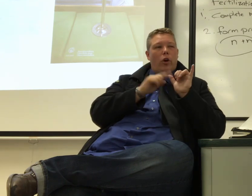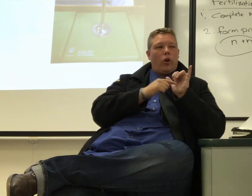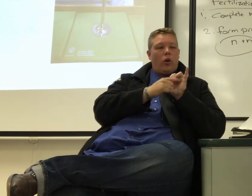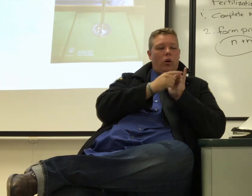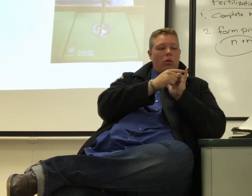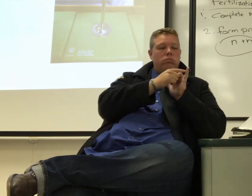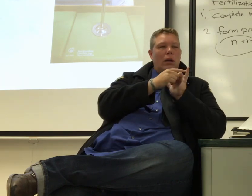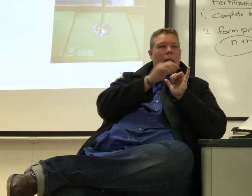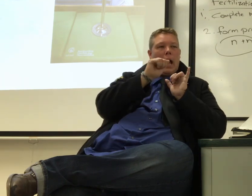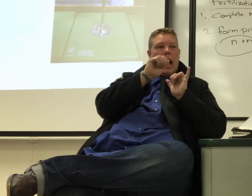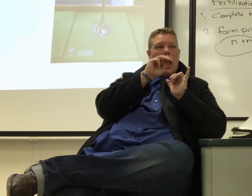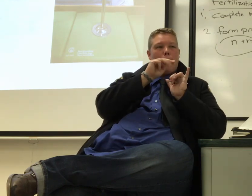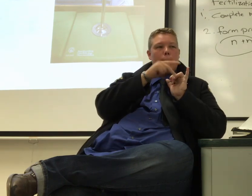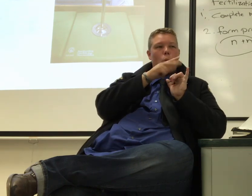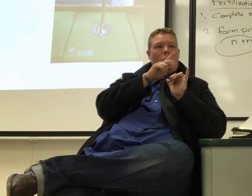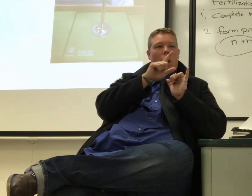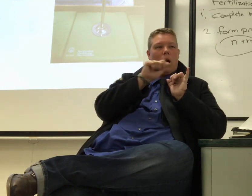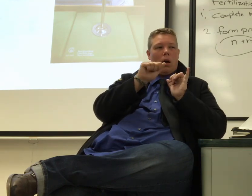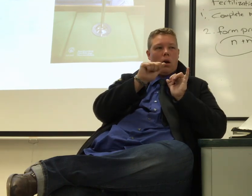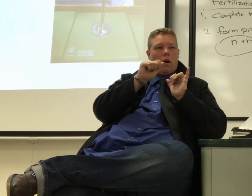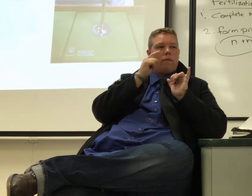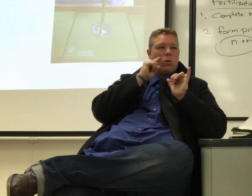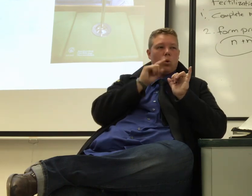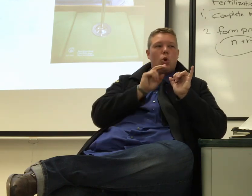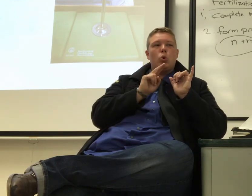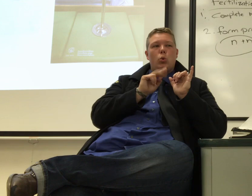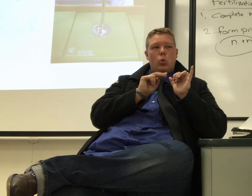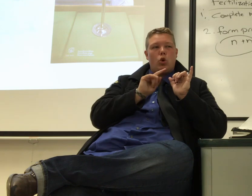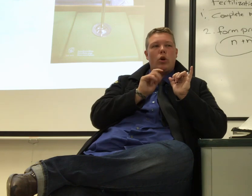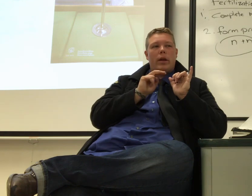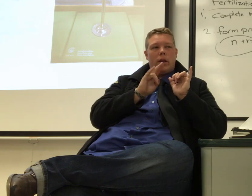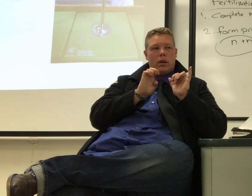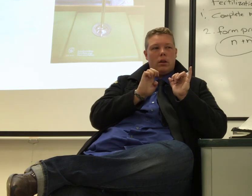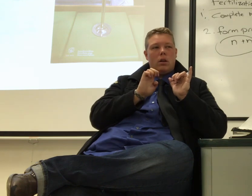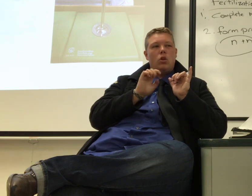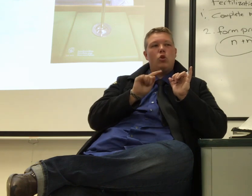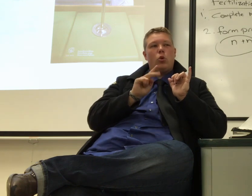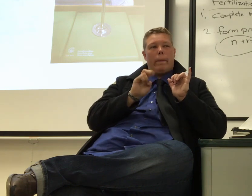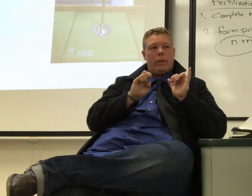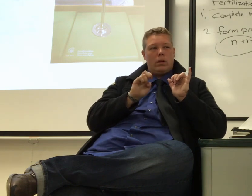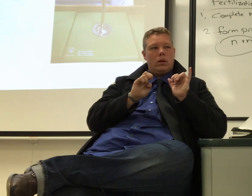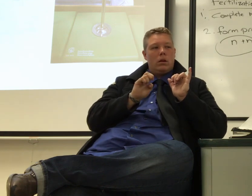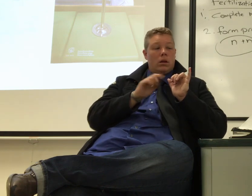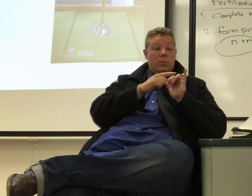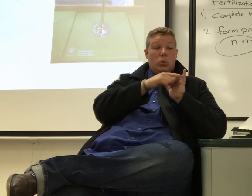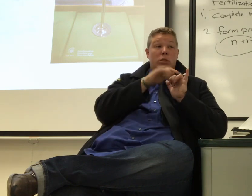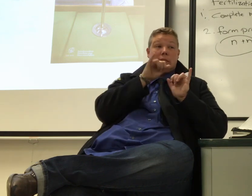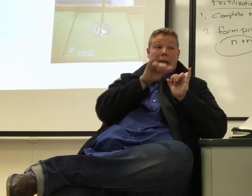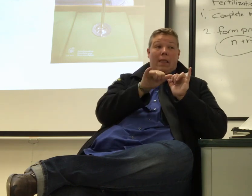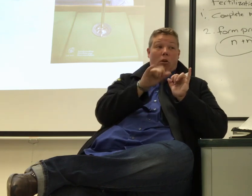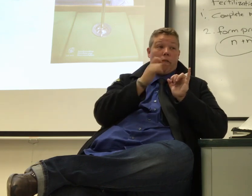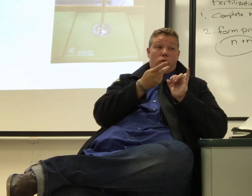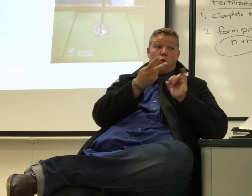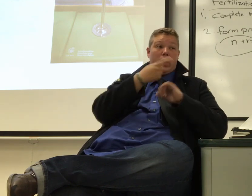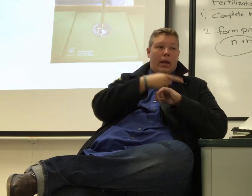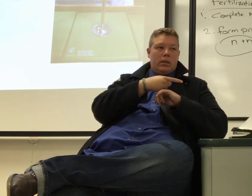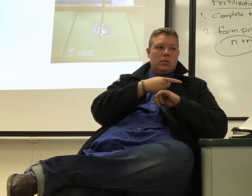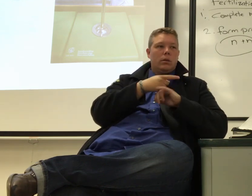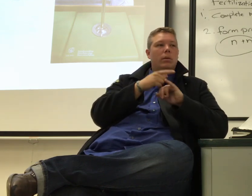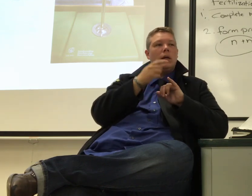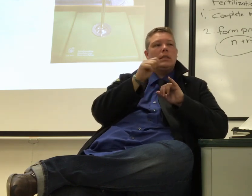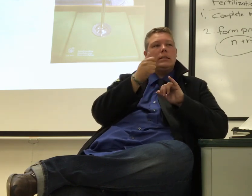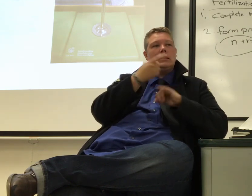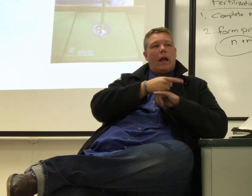the uterine tube. For the first few days post-fertilization, you remain there. By design, because remember, this is day